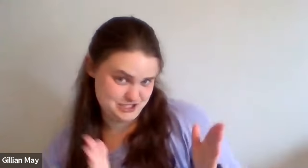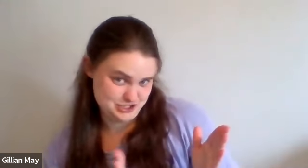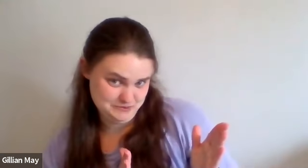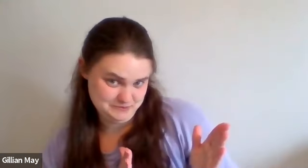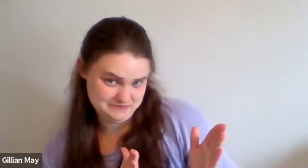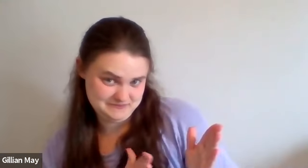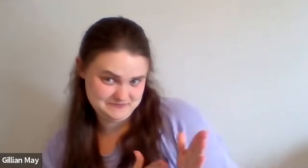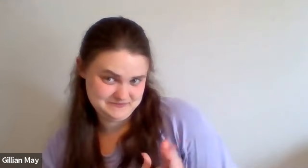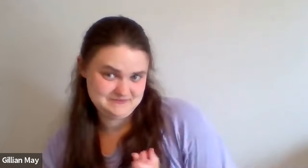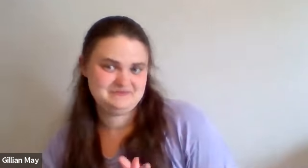teacher.